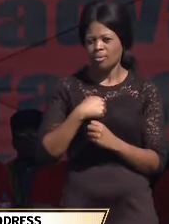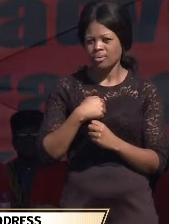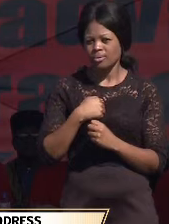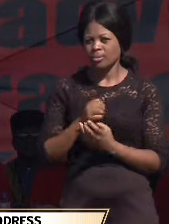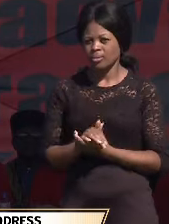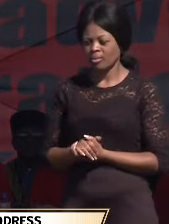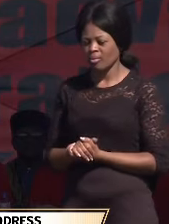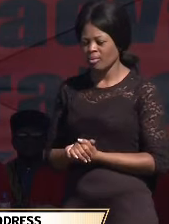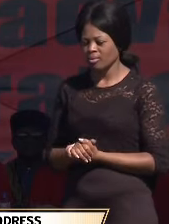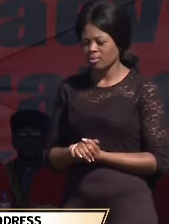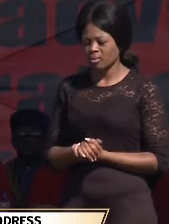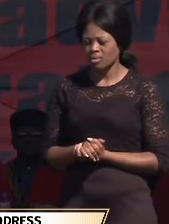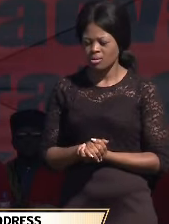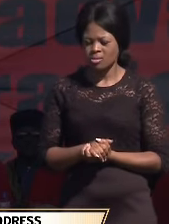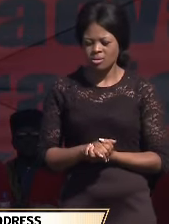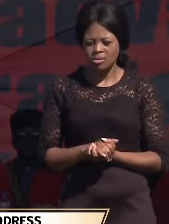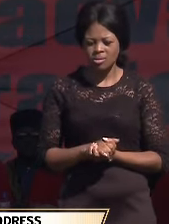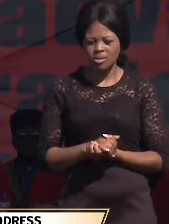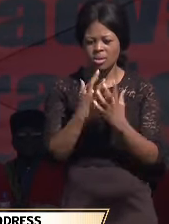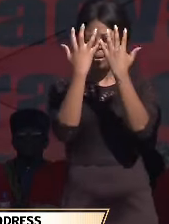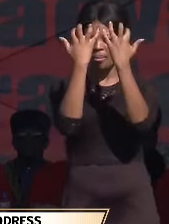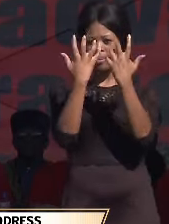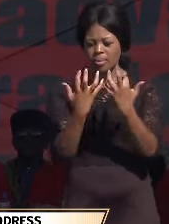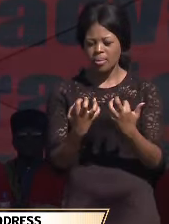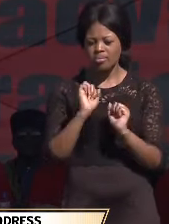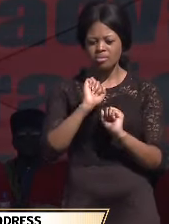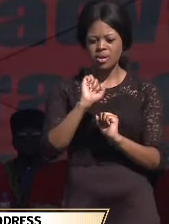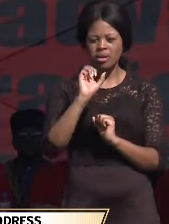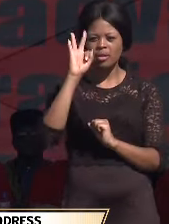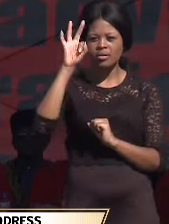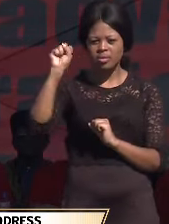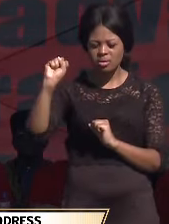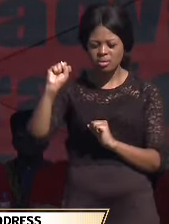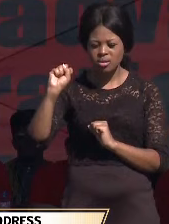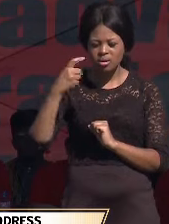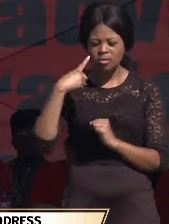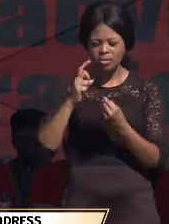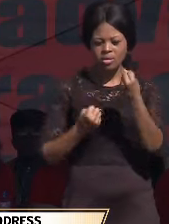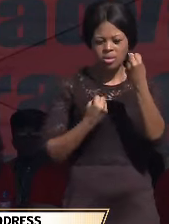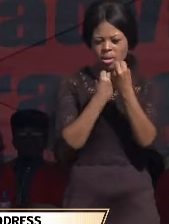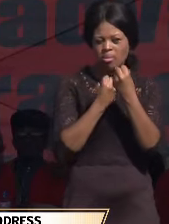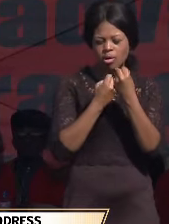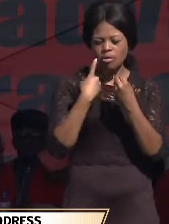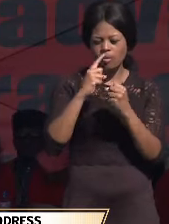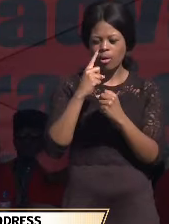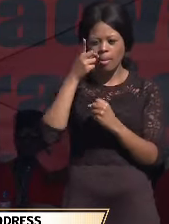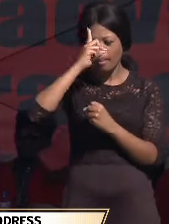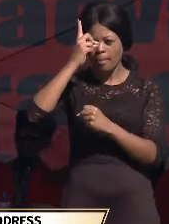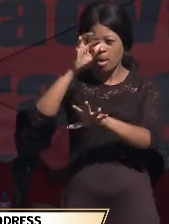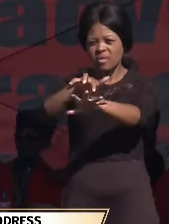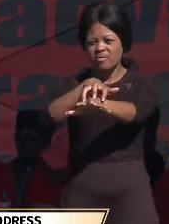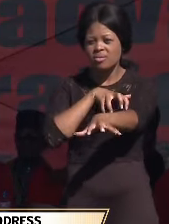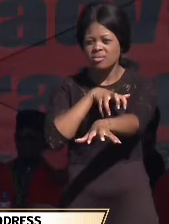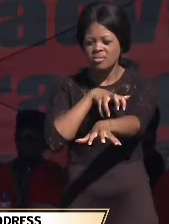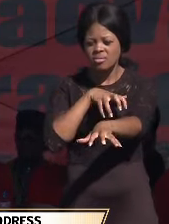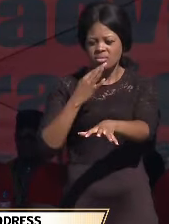ground. A budget in the Free State to support emerging black farmers was